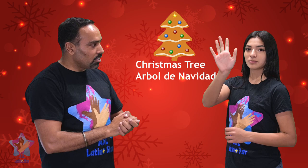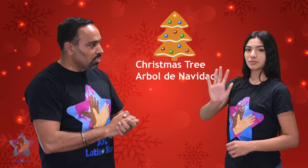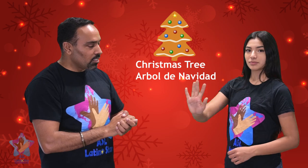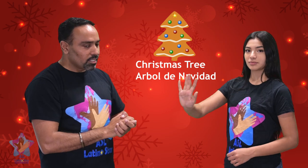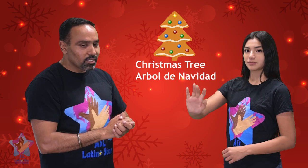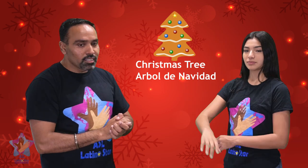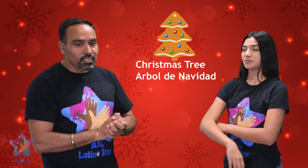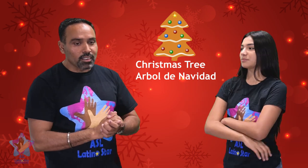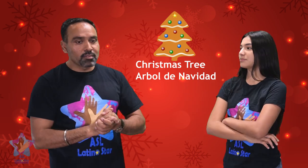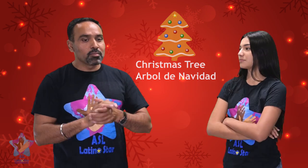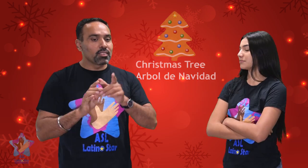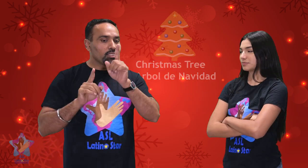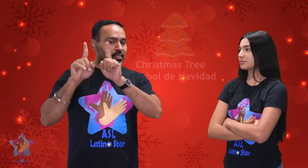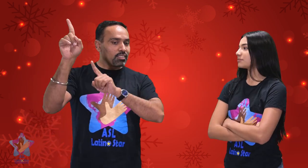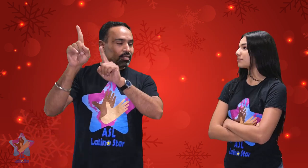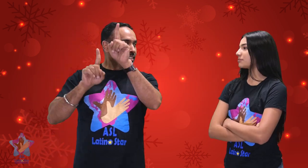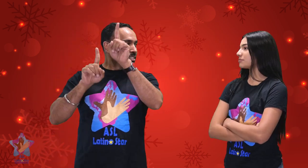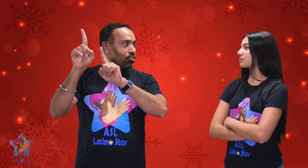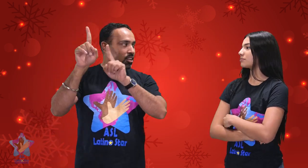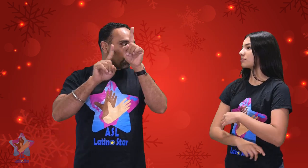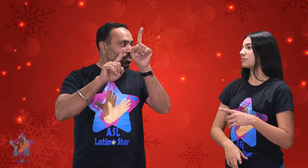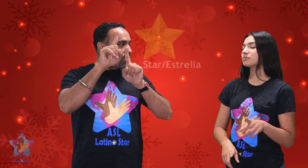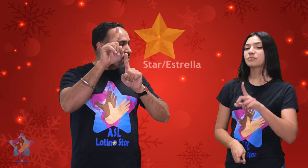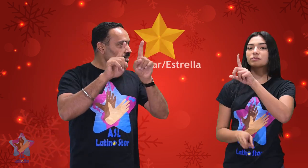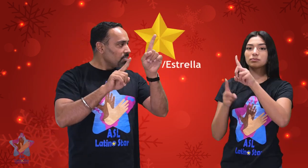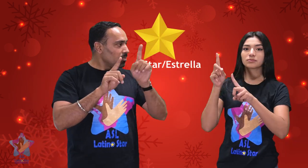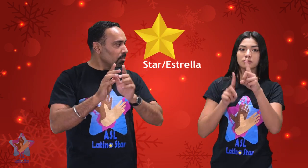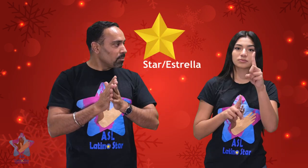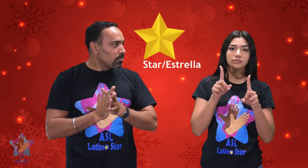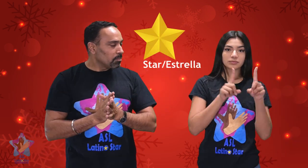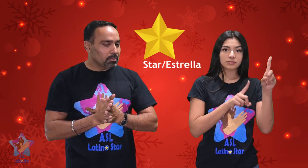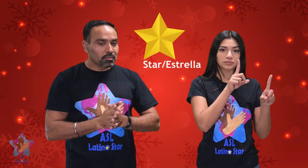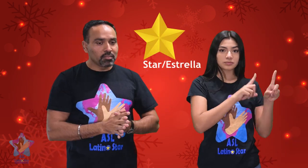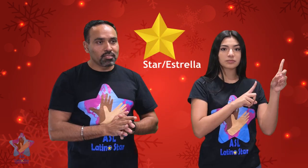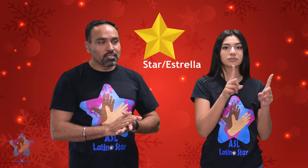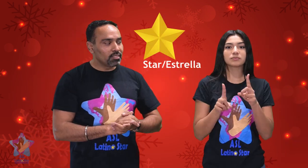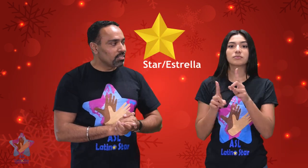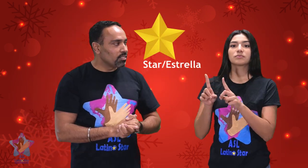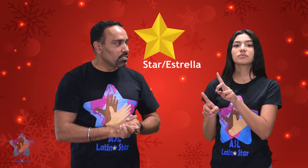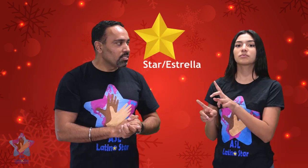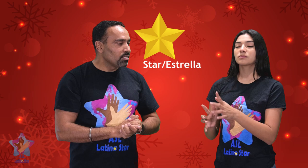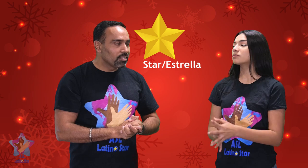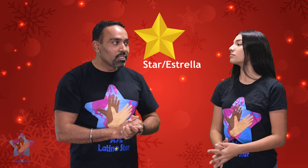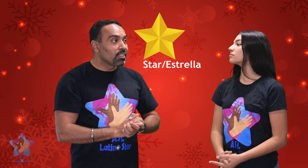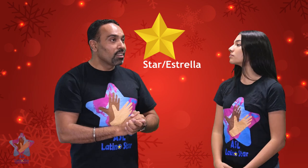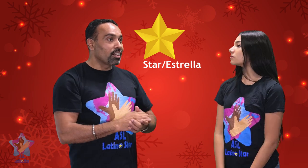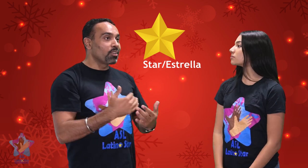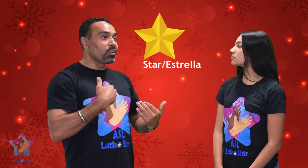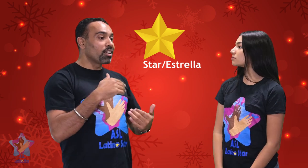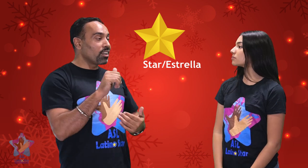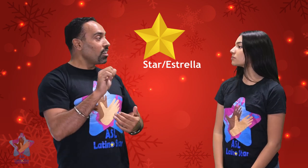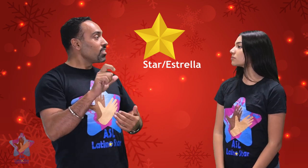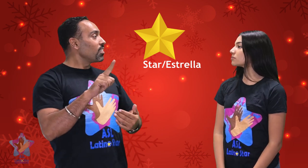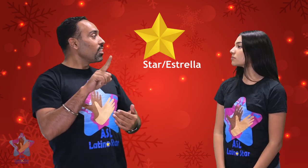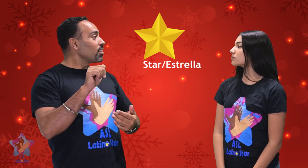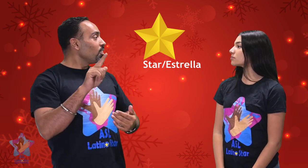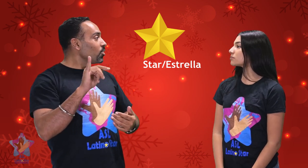Yeah. Arbol de navidad. Stars. Estrella. Like we are ASL Latino.